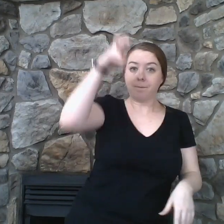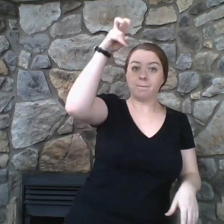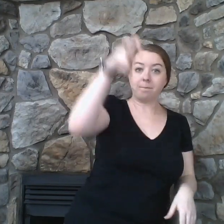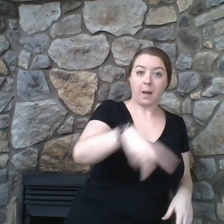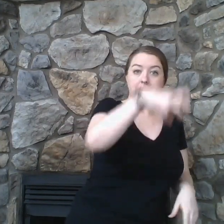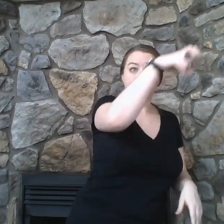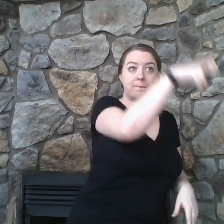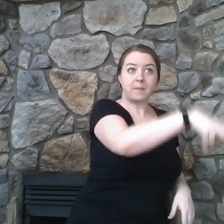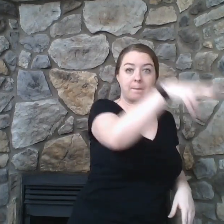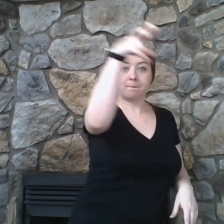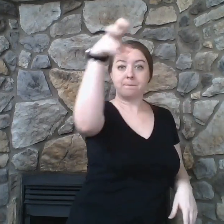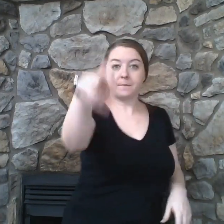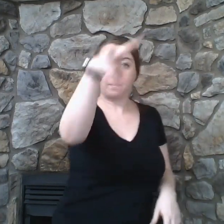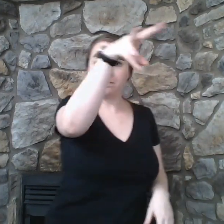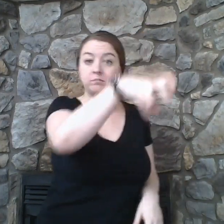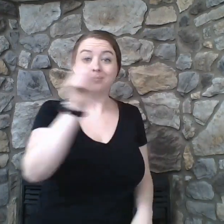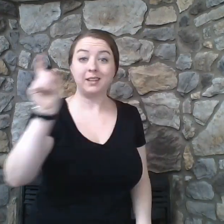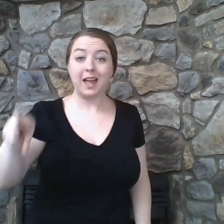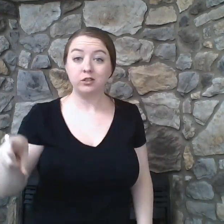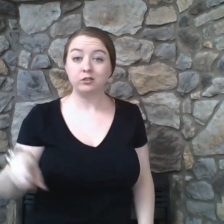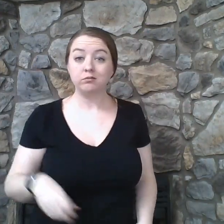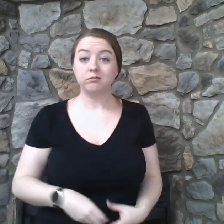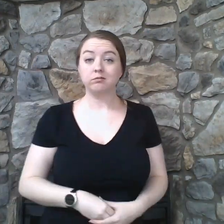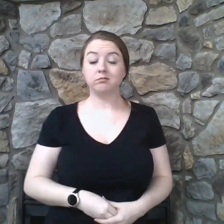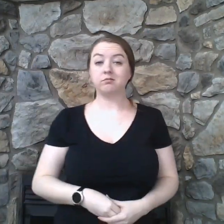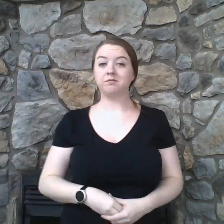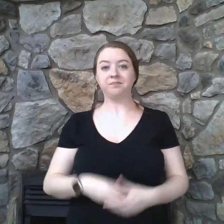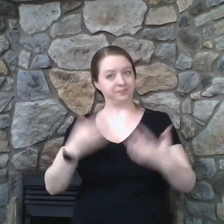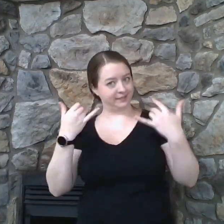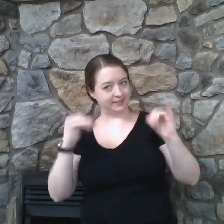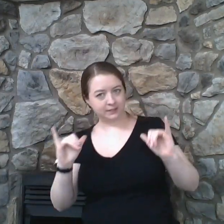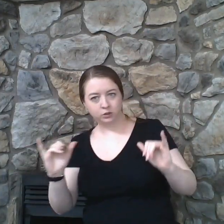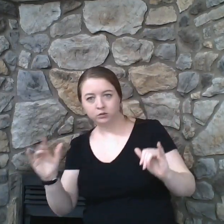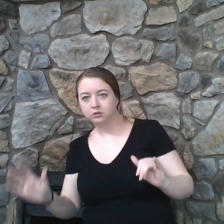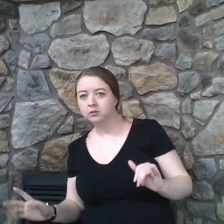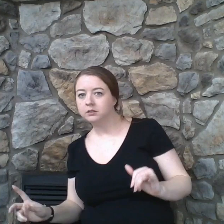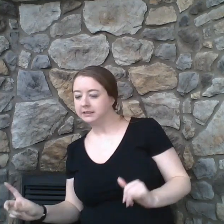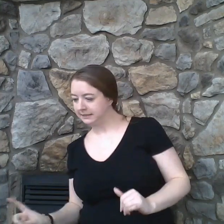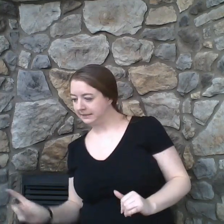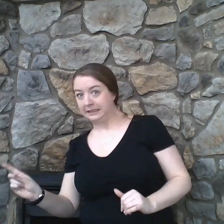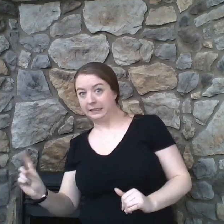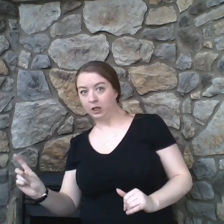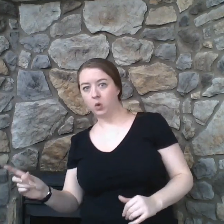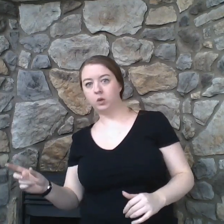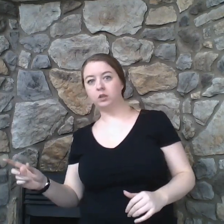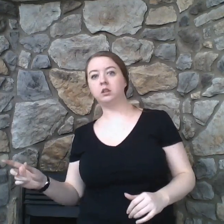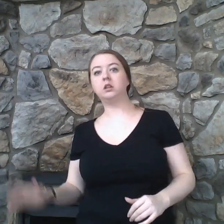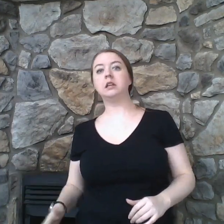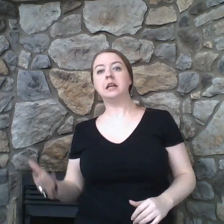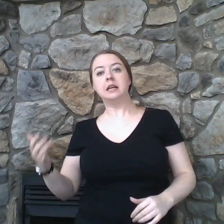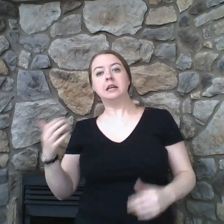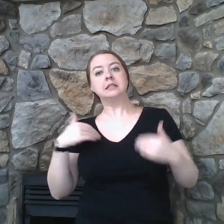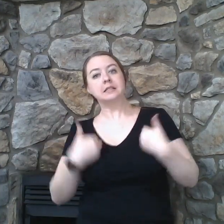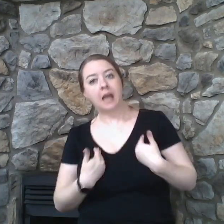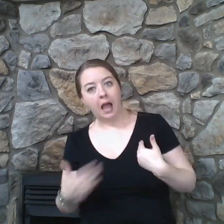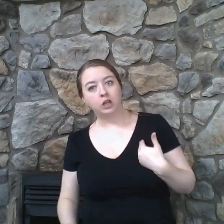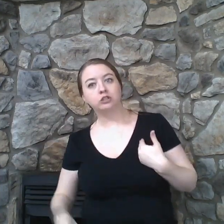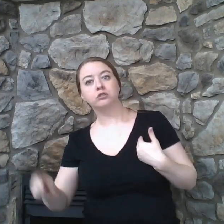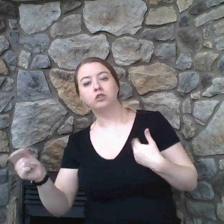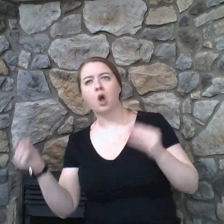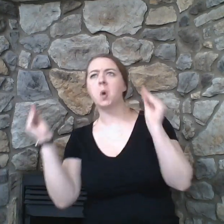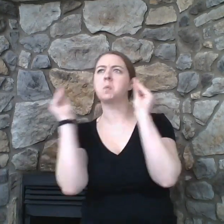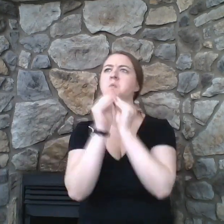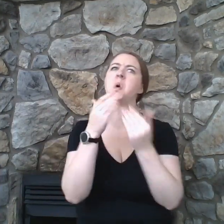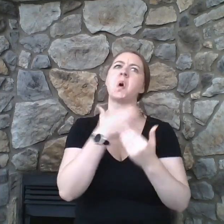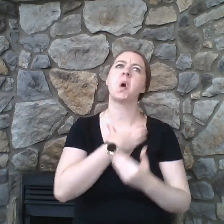through the Darling Downs. He had to. Still ran Dingo, Tired Dog Dingo, hungrier